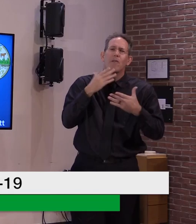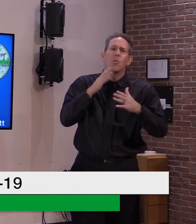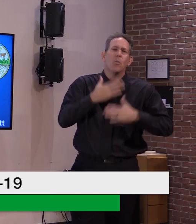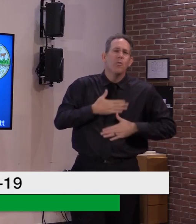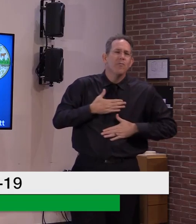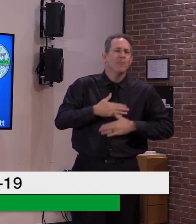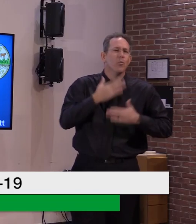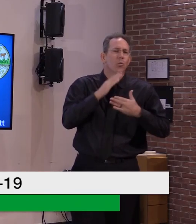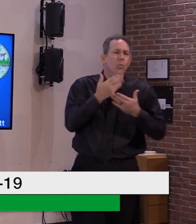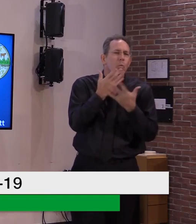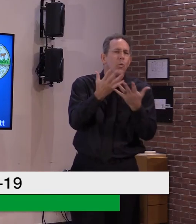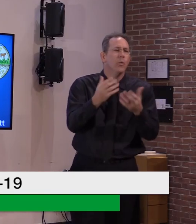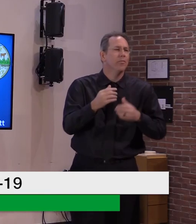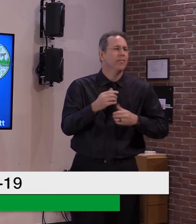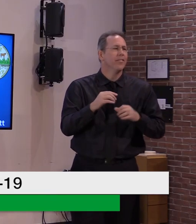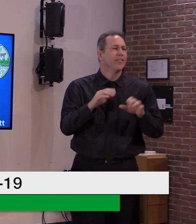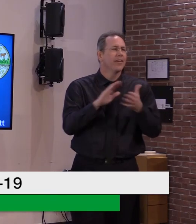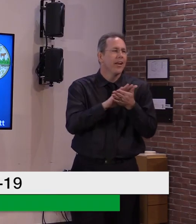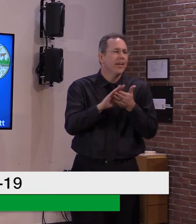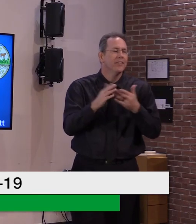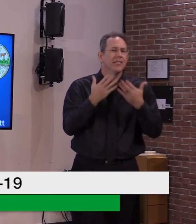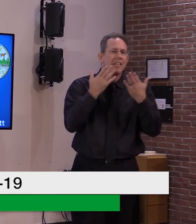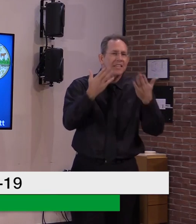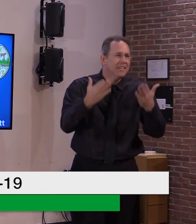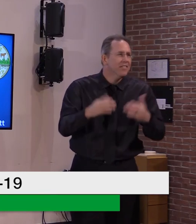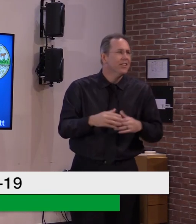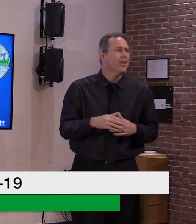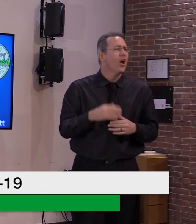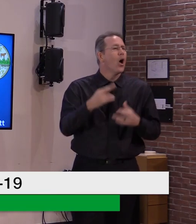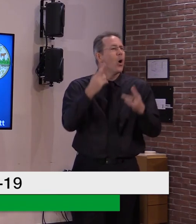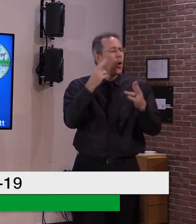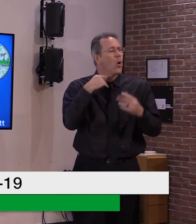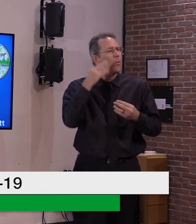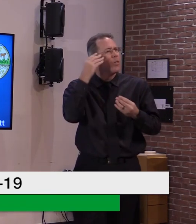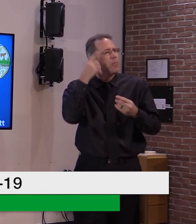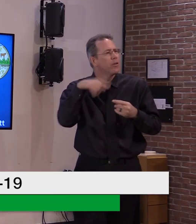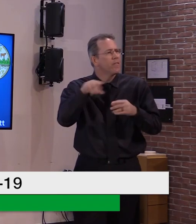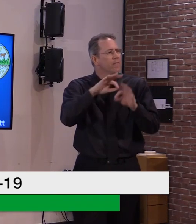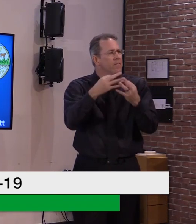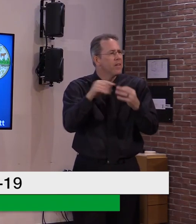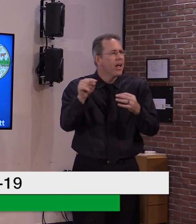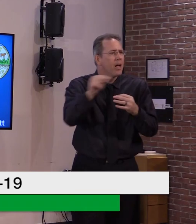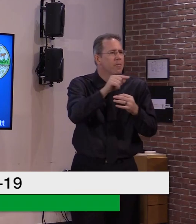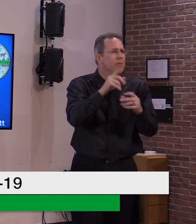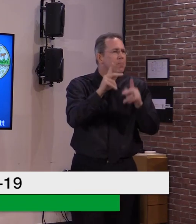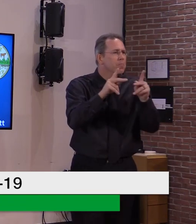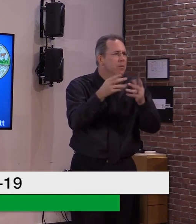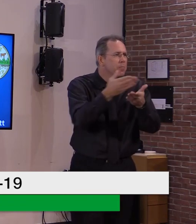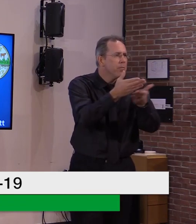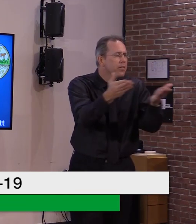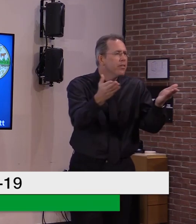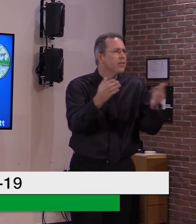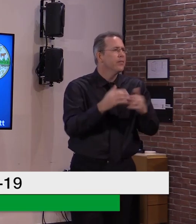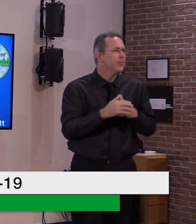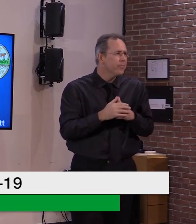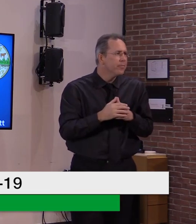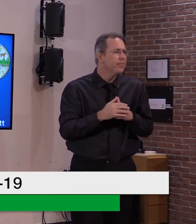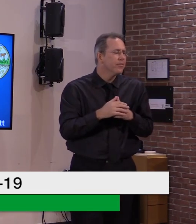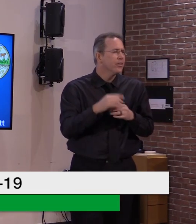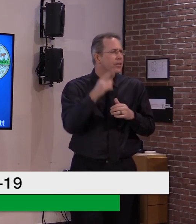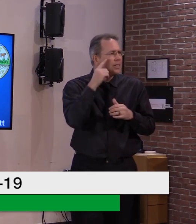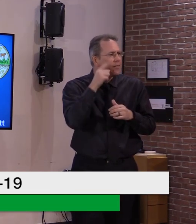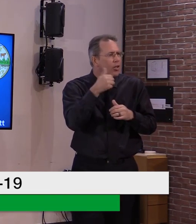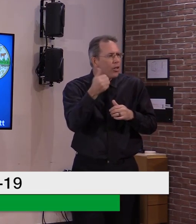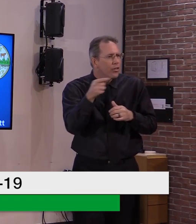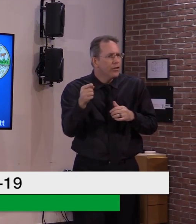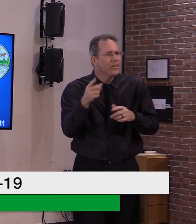i do uh hope everyone reflects on those uh who aren't as blessed as some of us are and try and take care of them